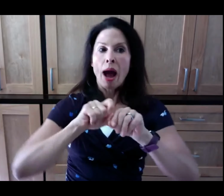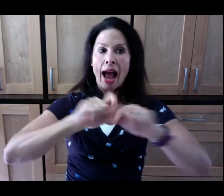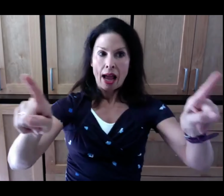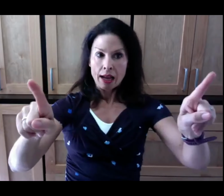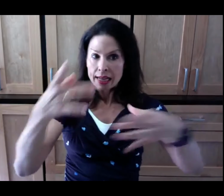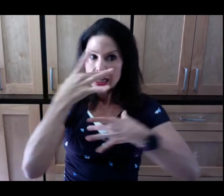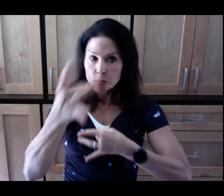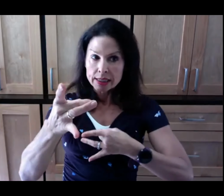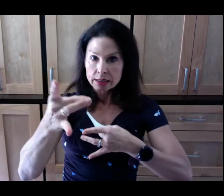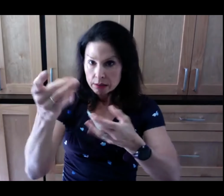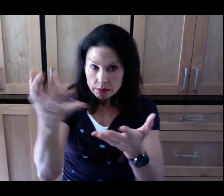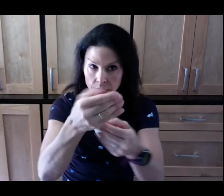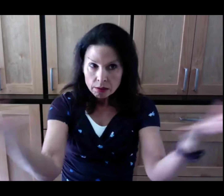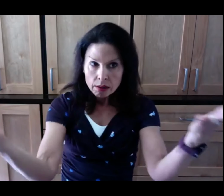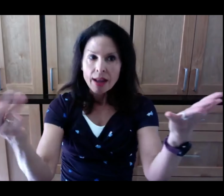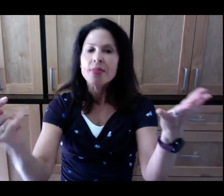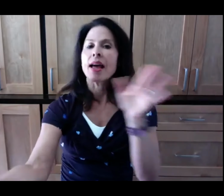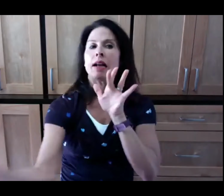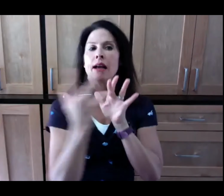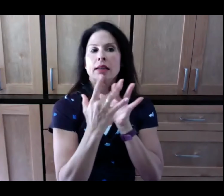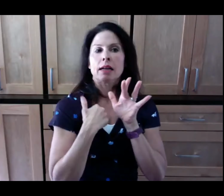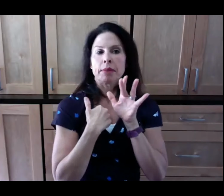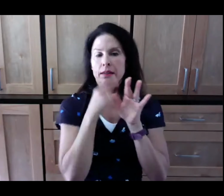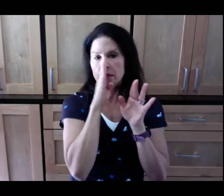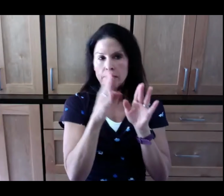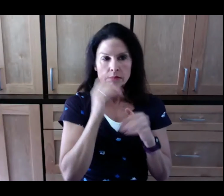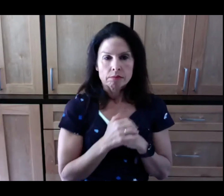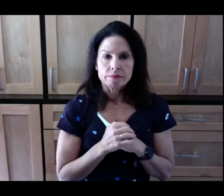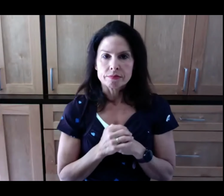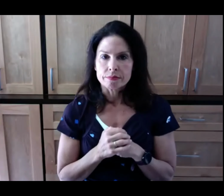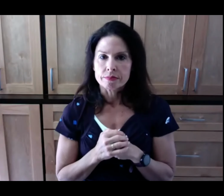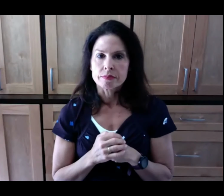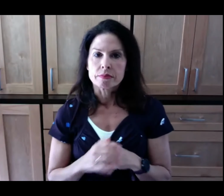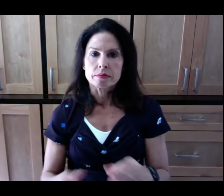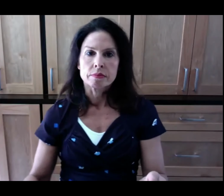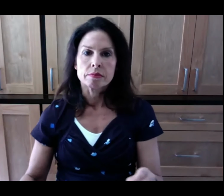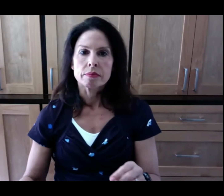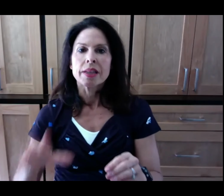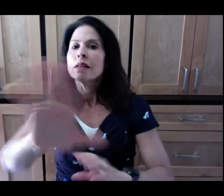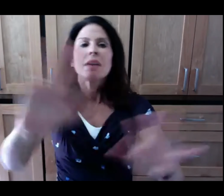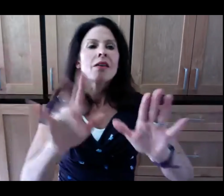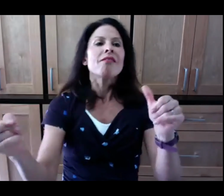interests and interests. What they do is they contact me. I have them contact